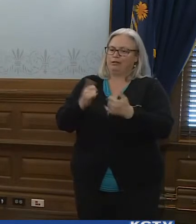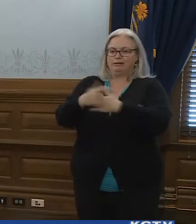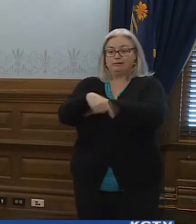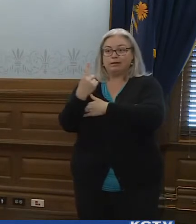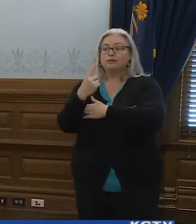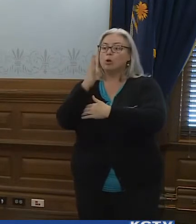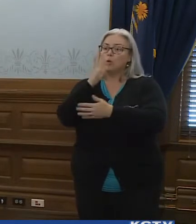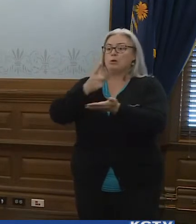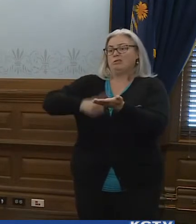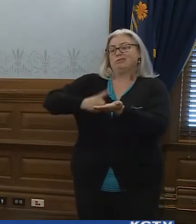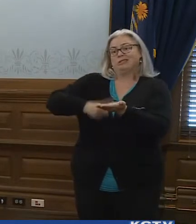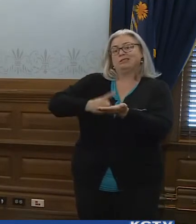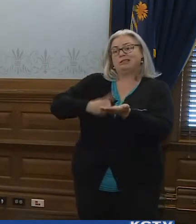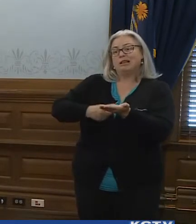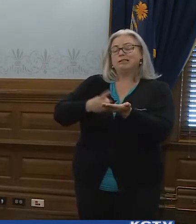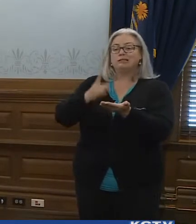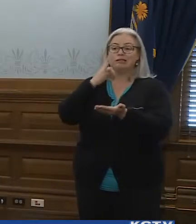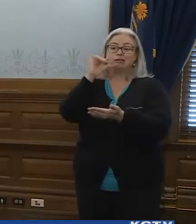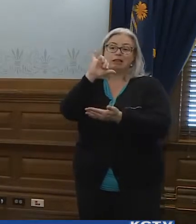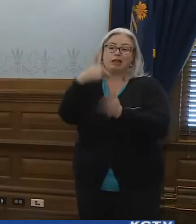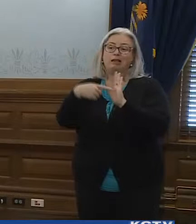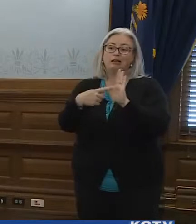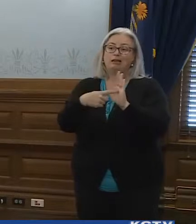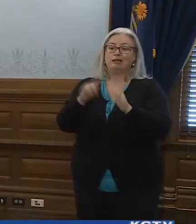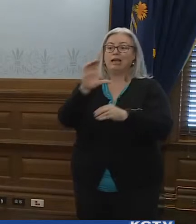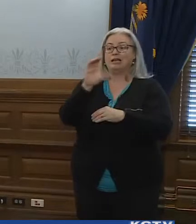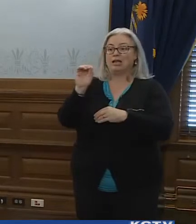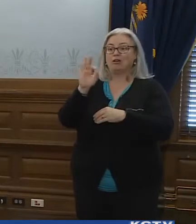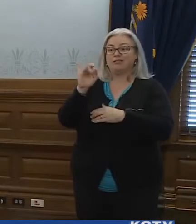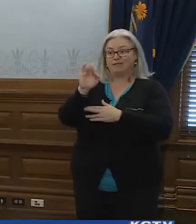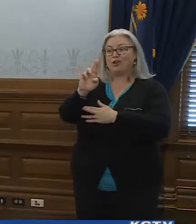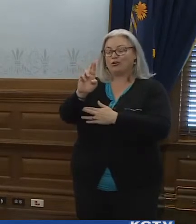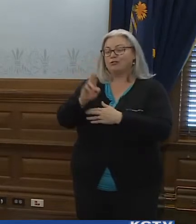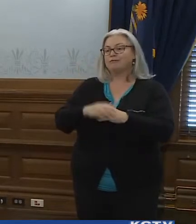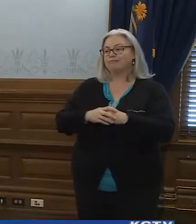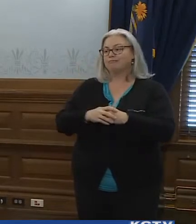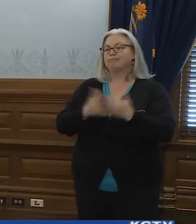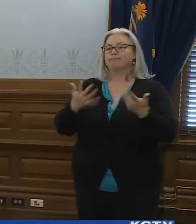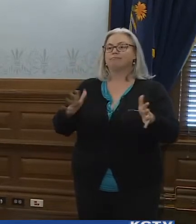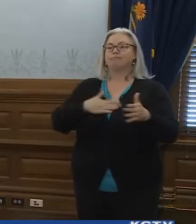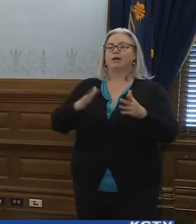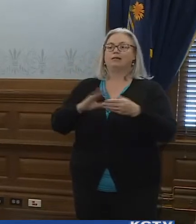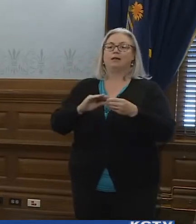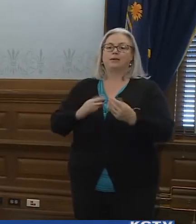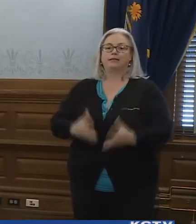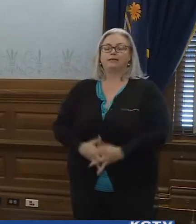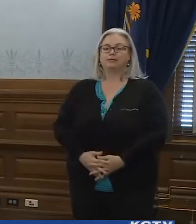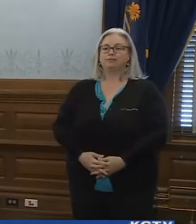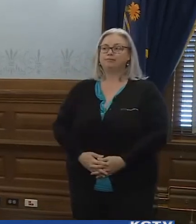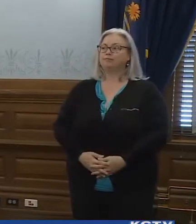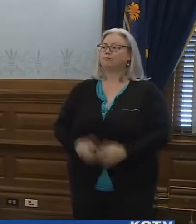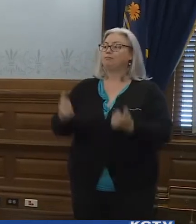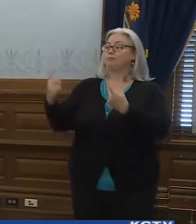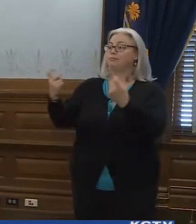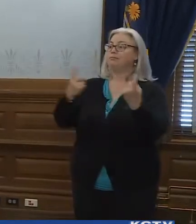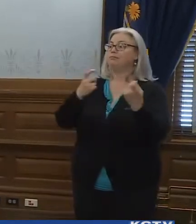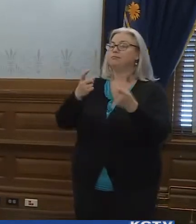we will be discussing things like county fairs and the like. That's it in my prepared comments. Are